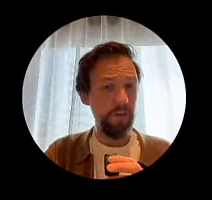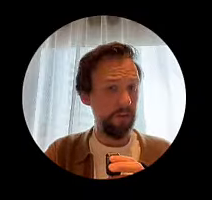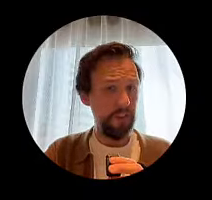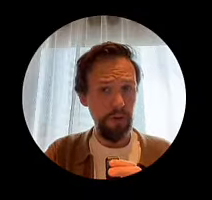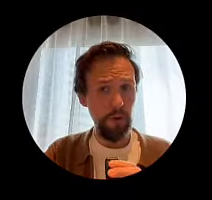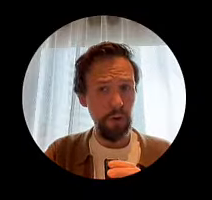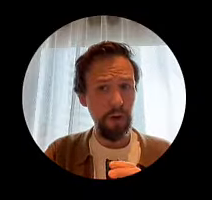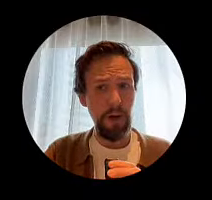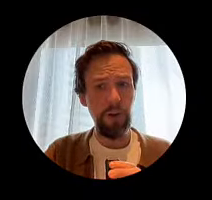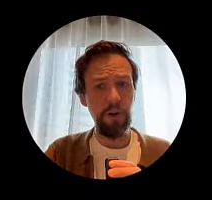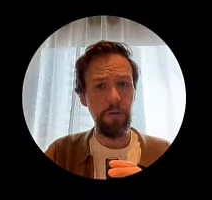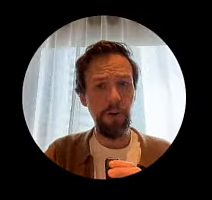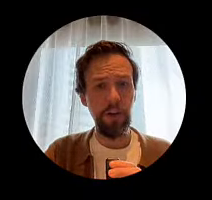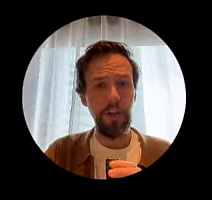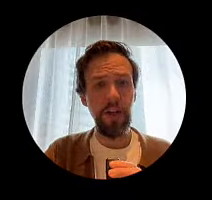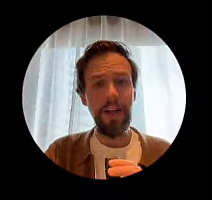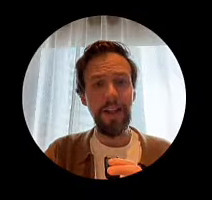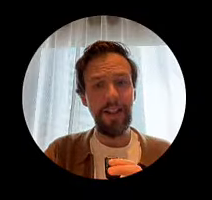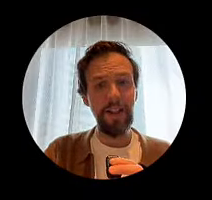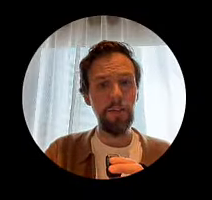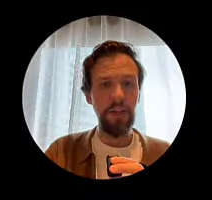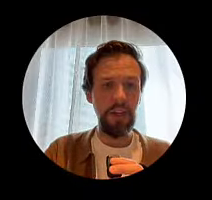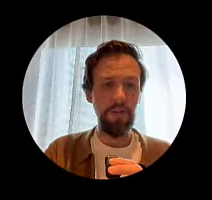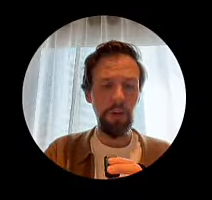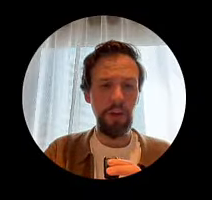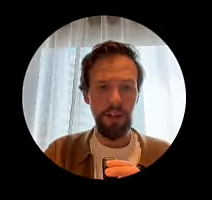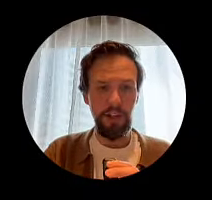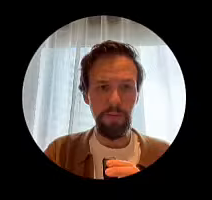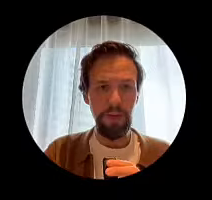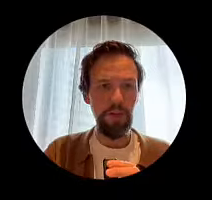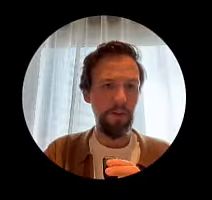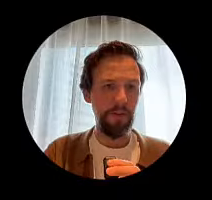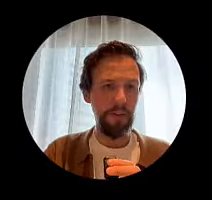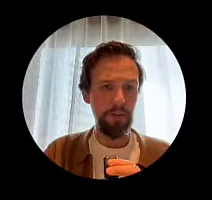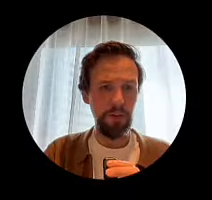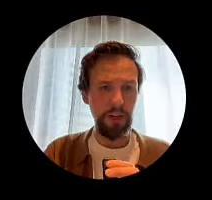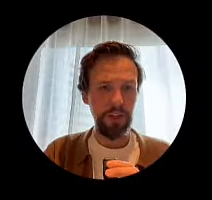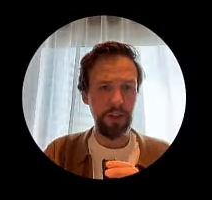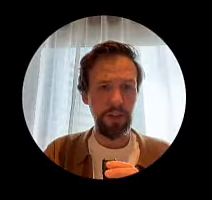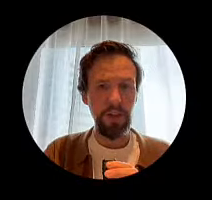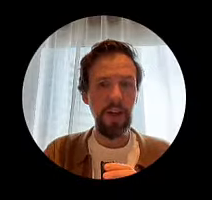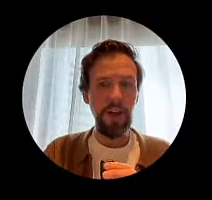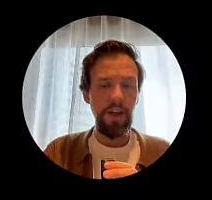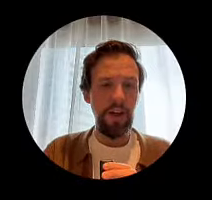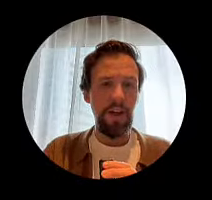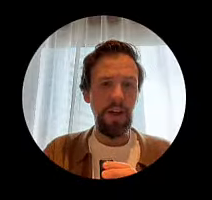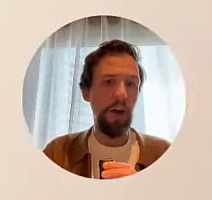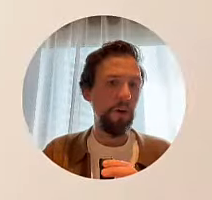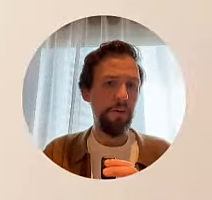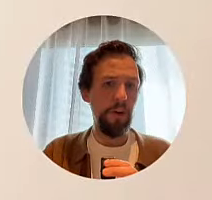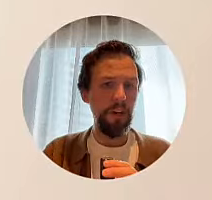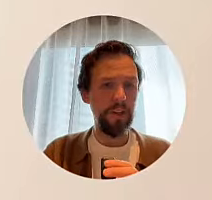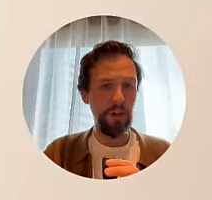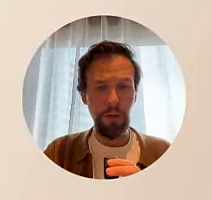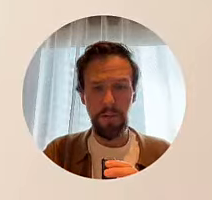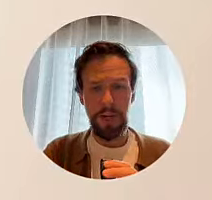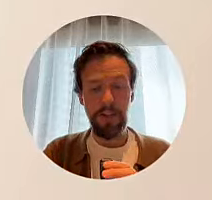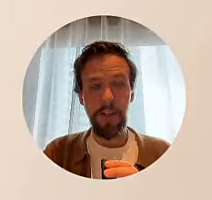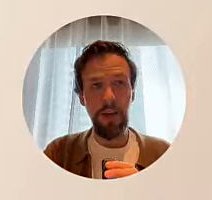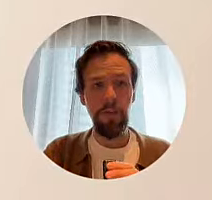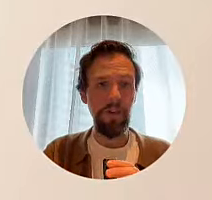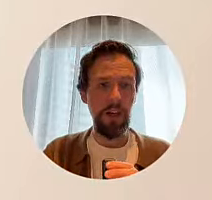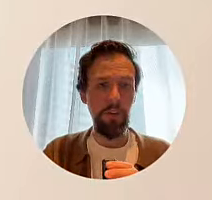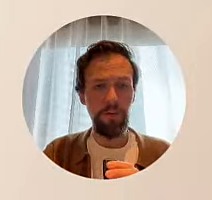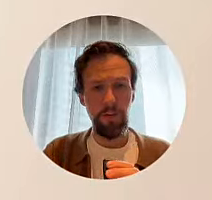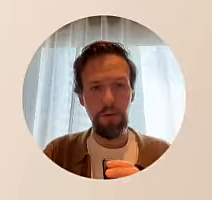If you have never heard about Art of Fauna, let me give you a little bit of an introduction. Art of Fauna is a cozy